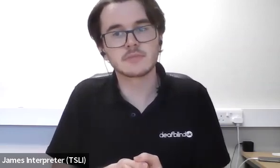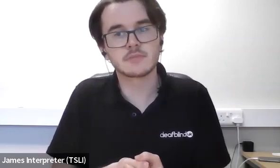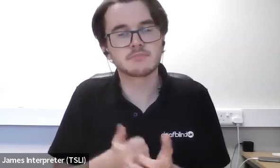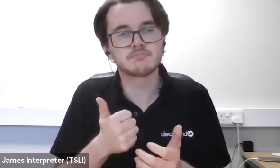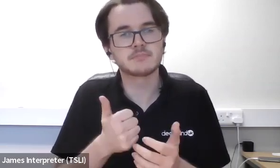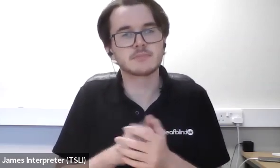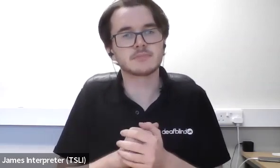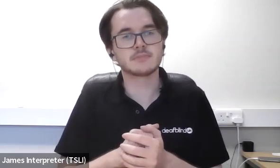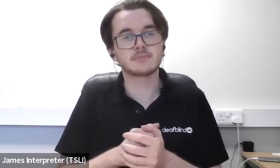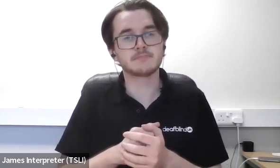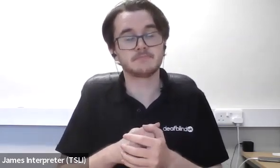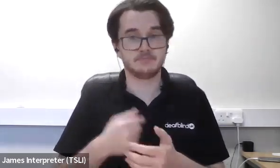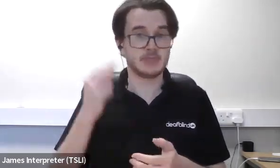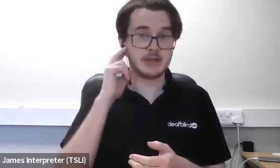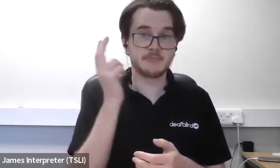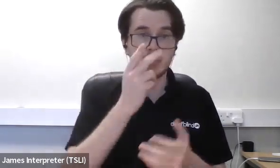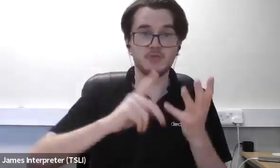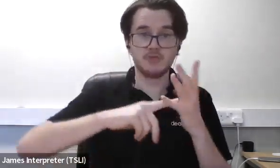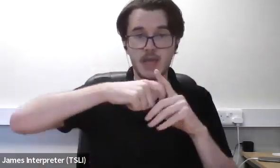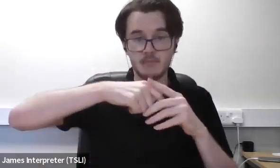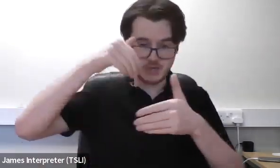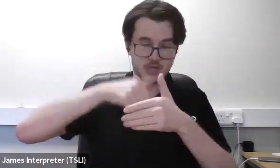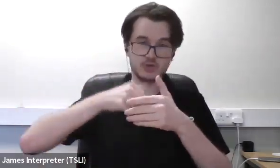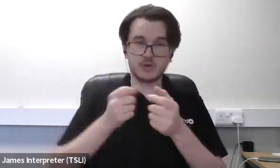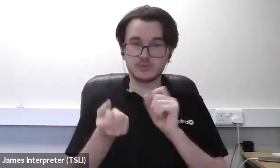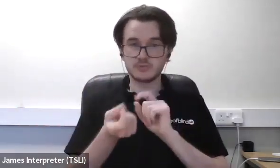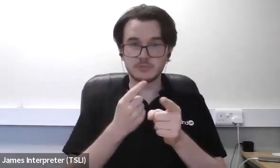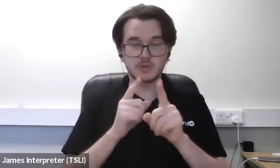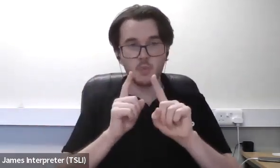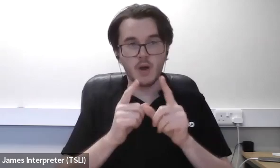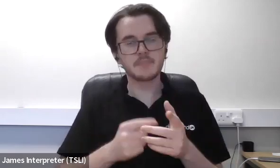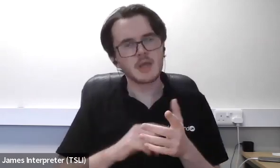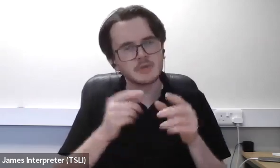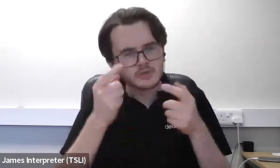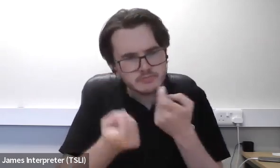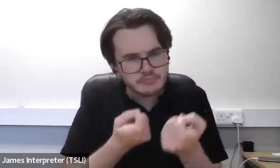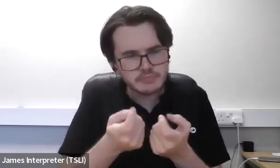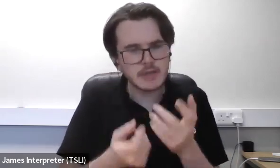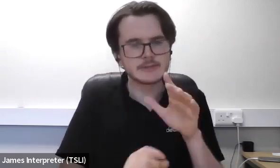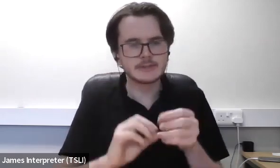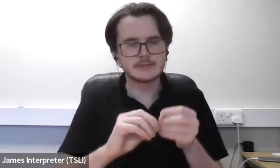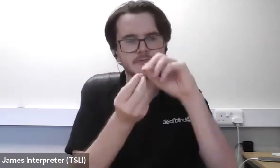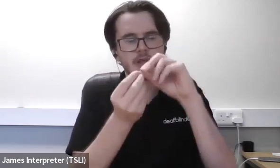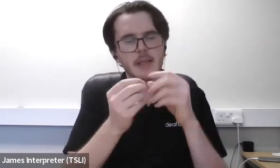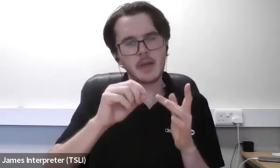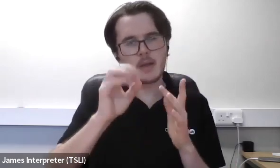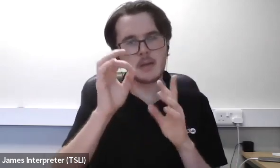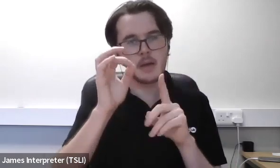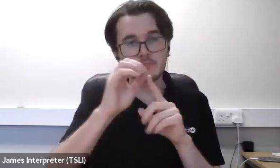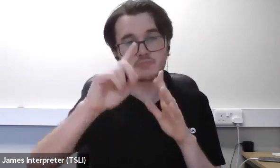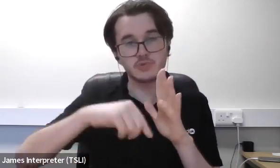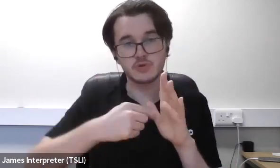Our internal response to the feedback was to work out a project plan. that addressed those three priorities